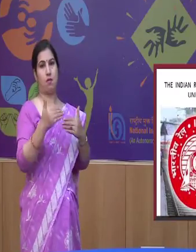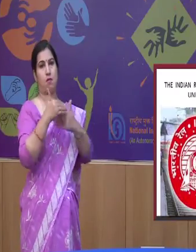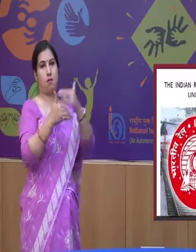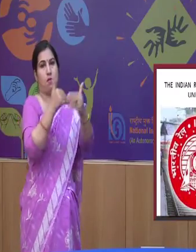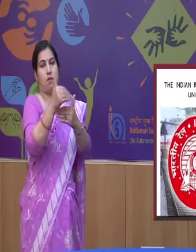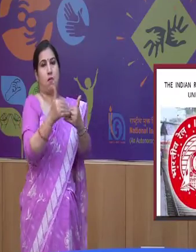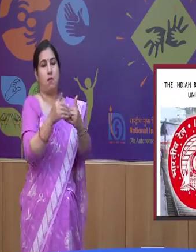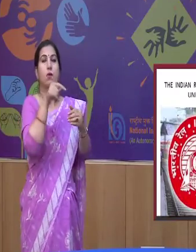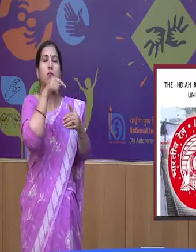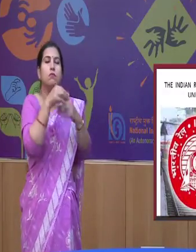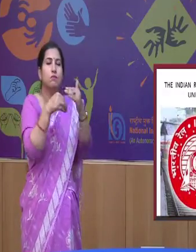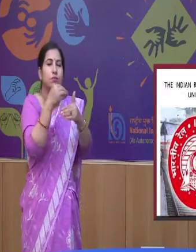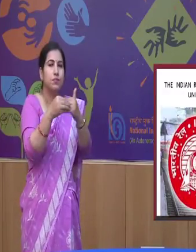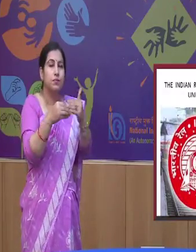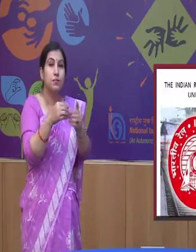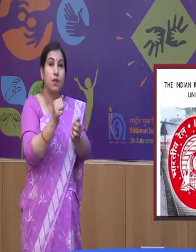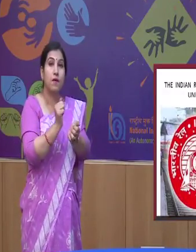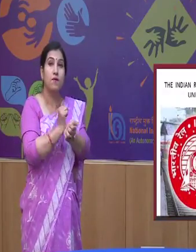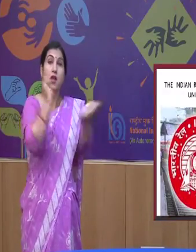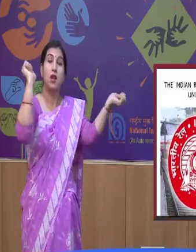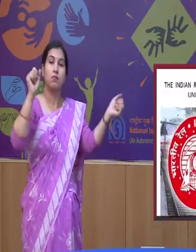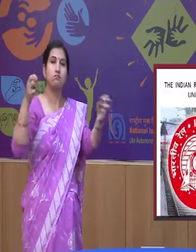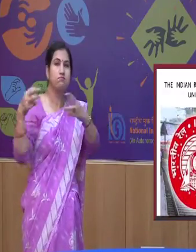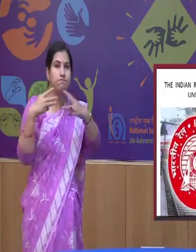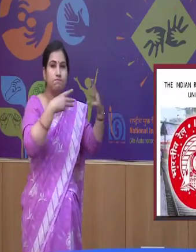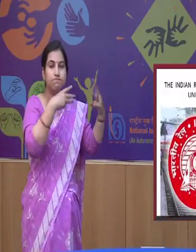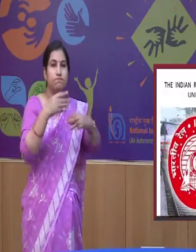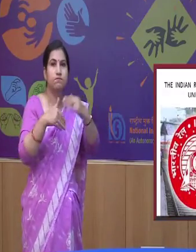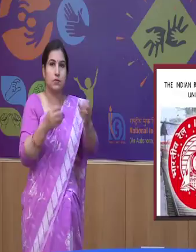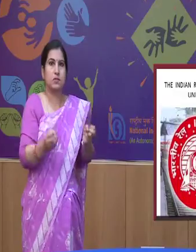finally led to the beginning of the freedom movement in the country.